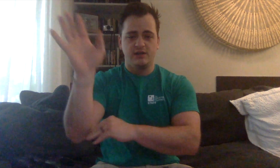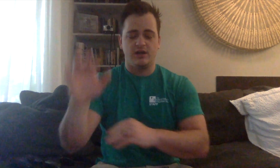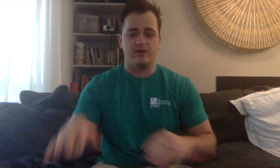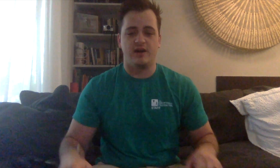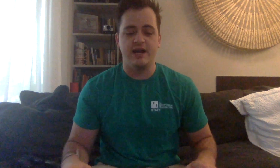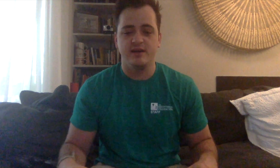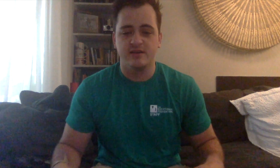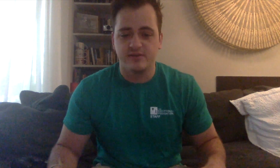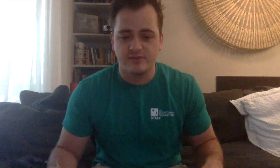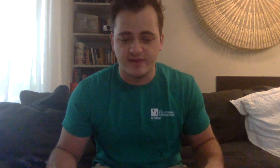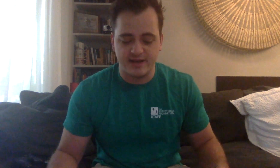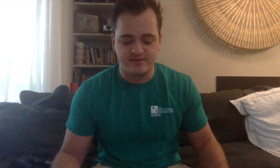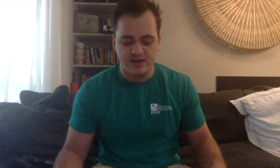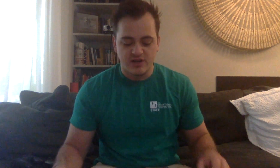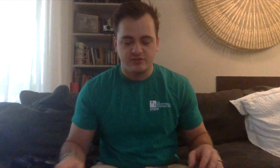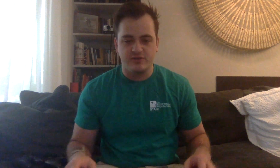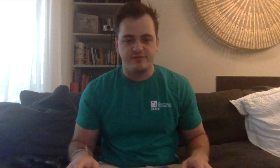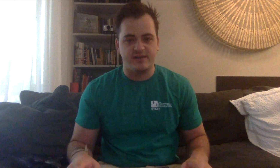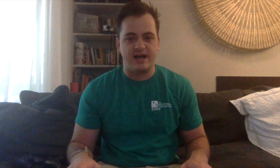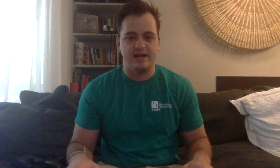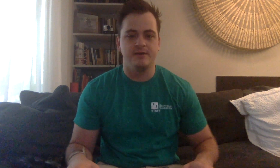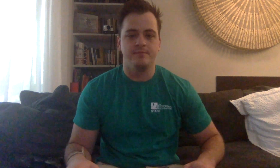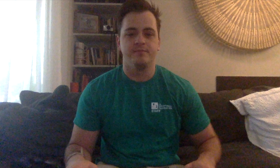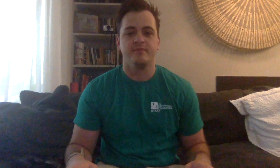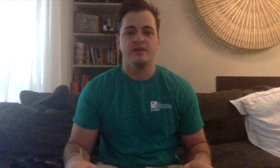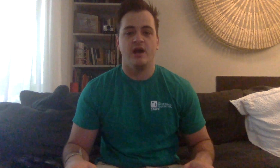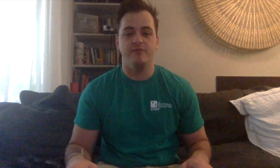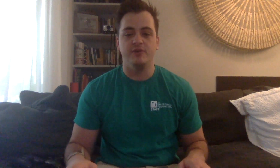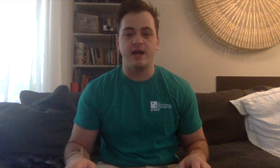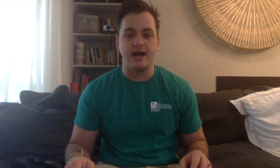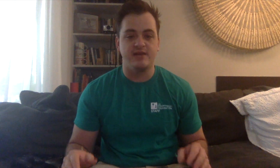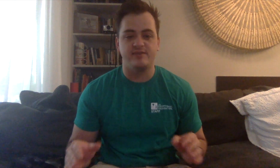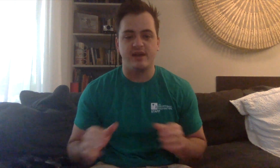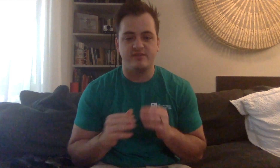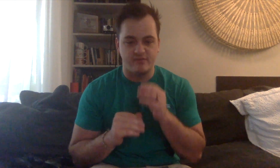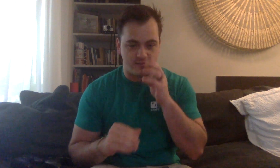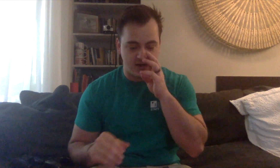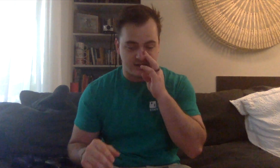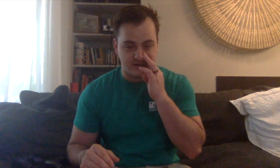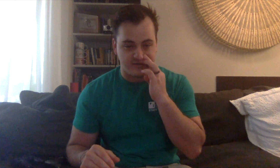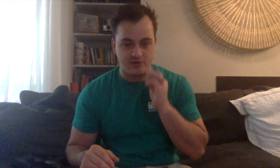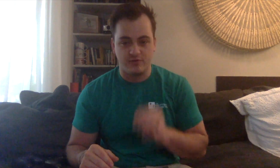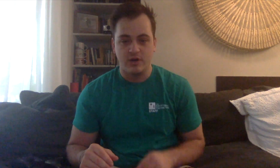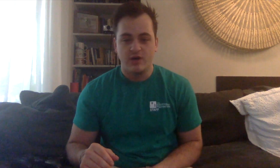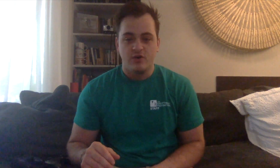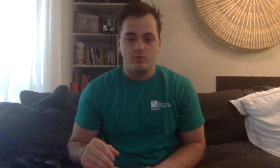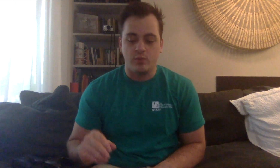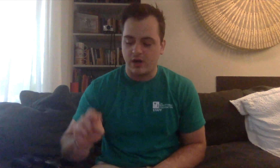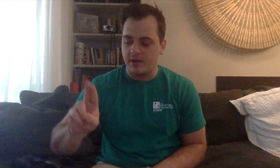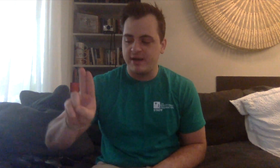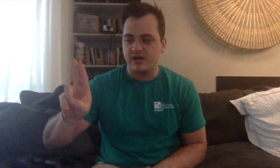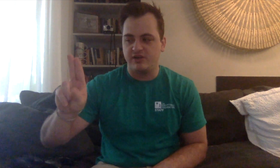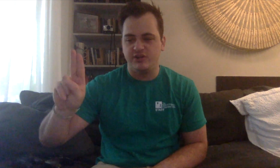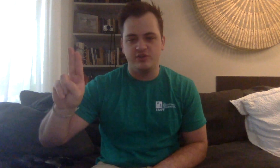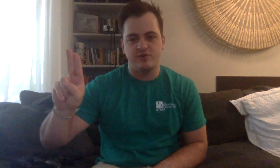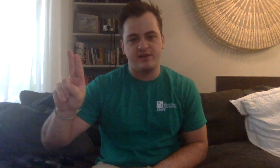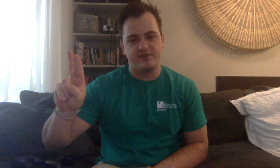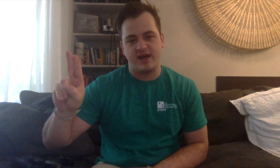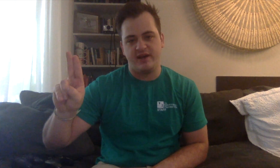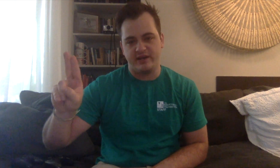All right, so that's to the flag of the United States of America. So we're going to make a U in sign